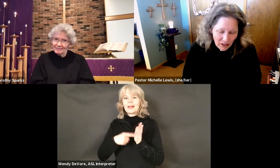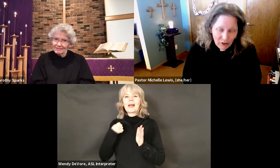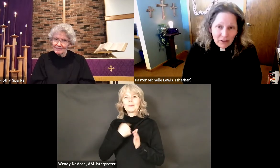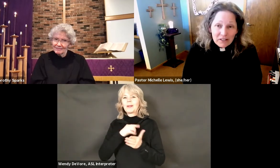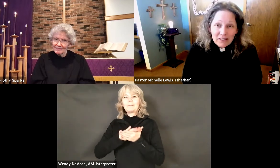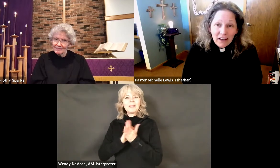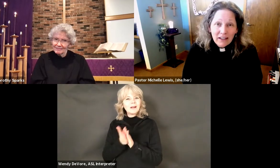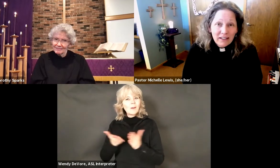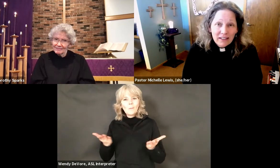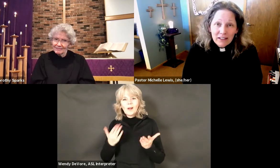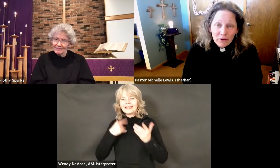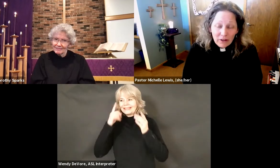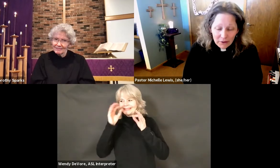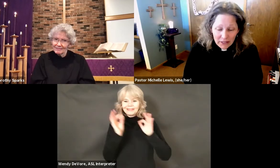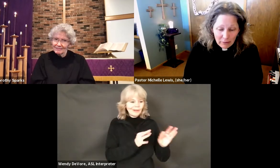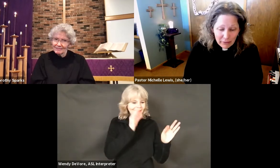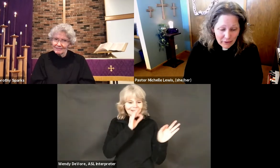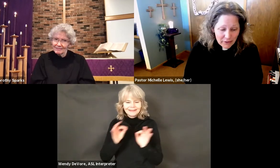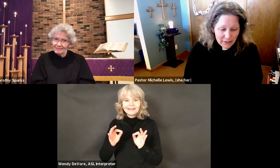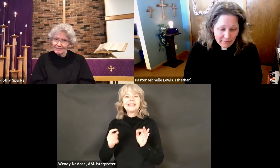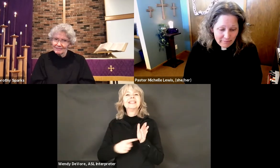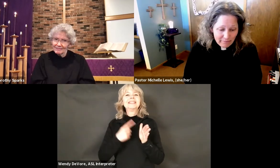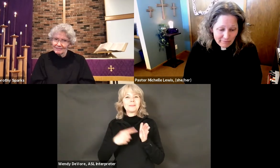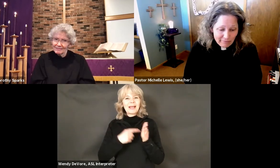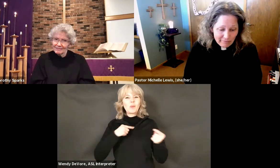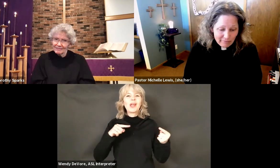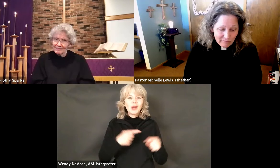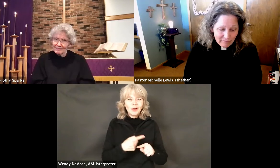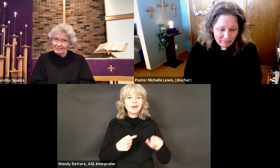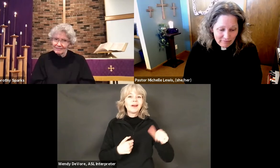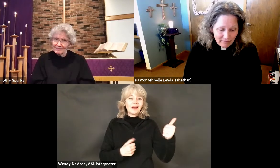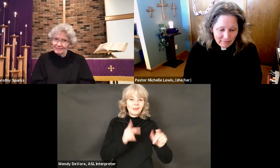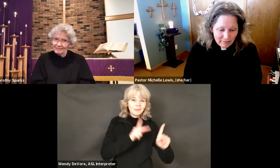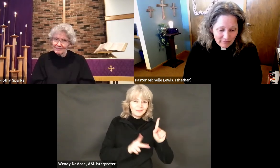that we hurt and ignore our neighbors.